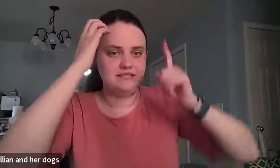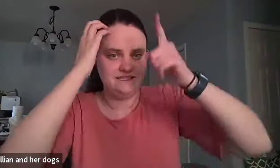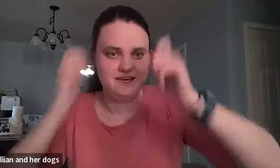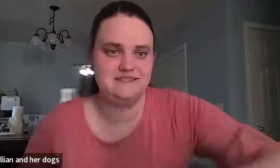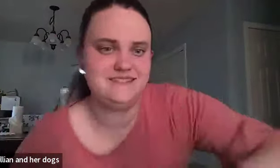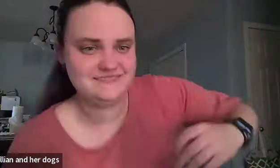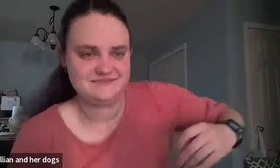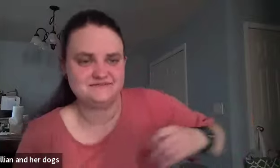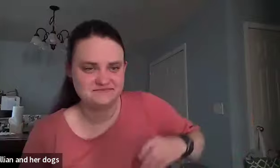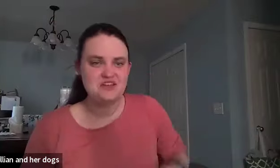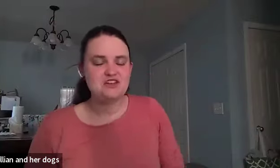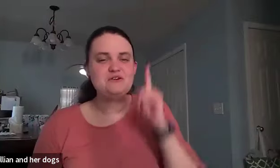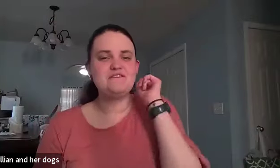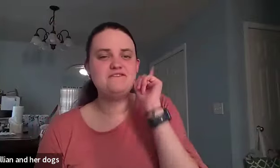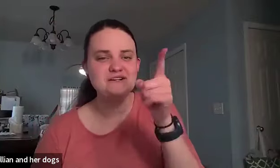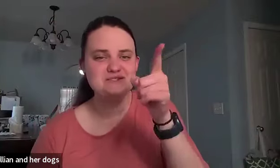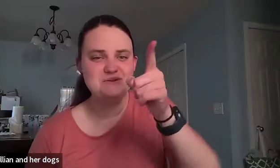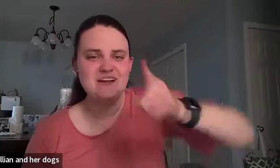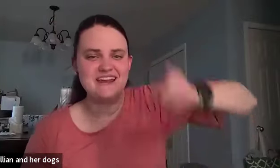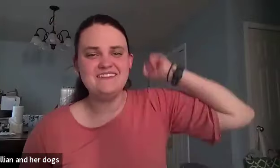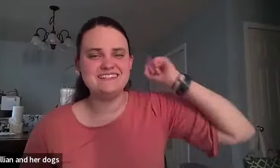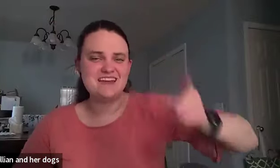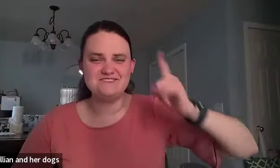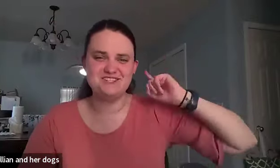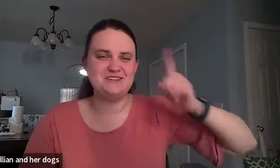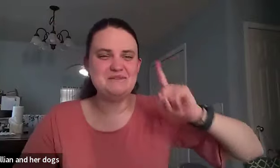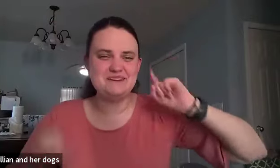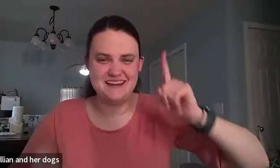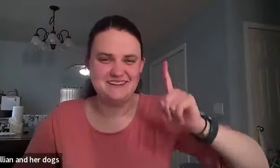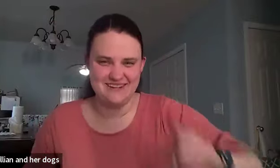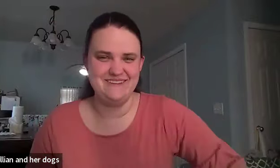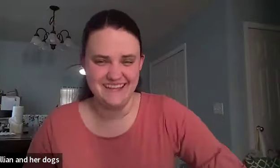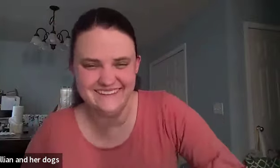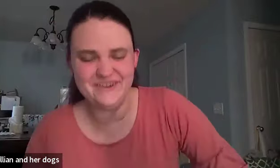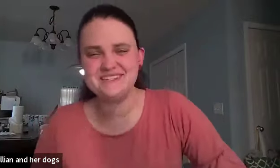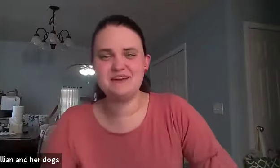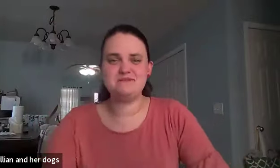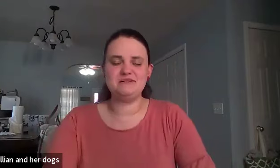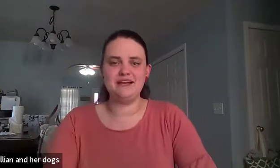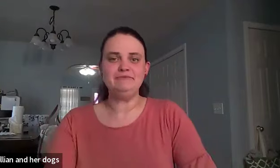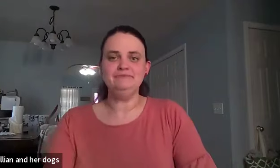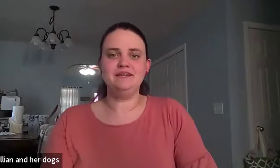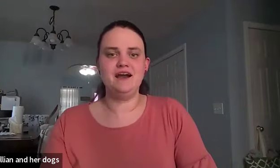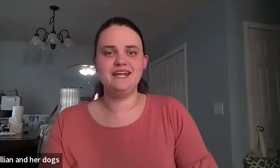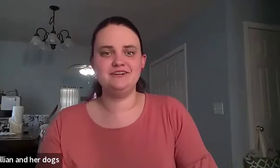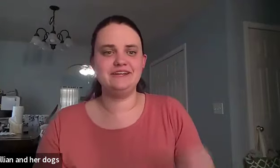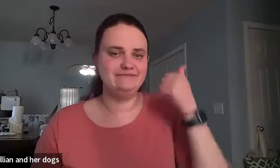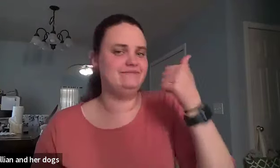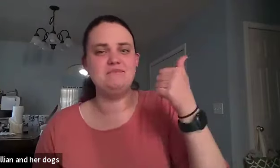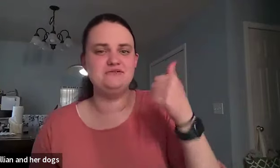Exactly. Yes. You're the first one that's ever stood up and done it with me. Most of the time people are like, got it, good, not